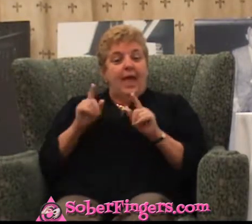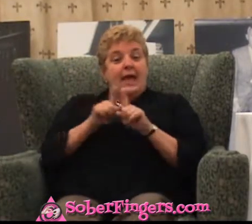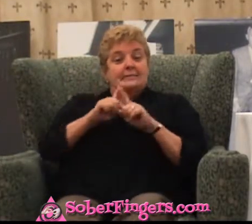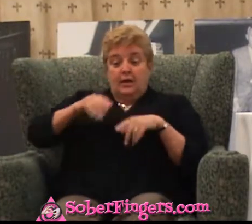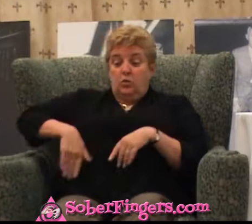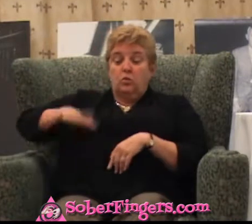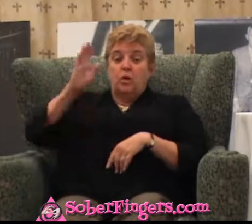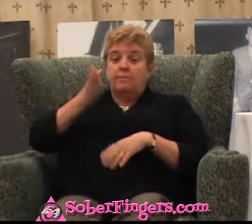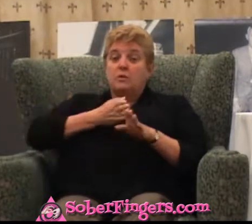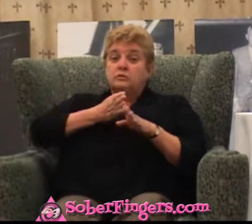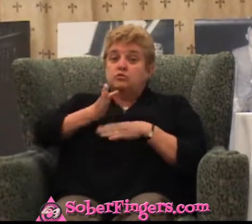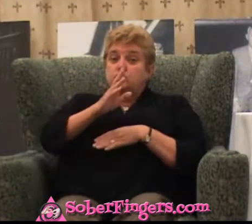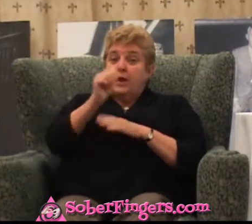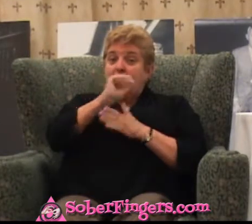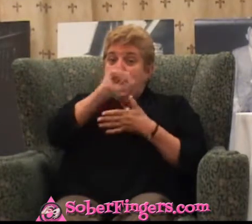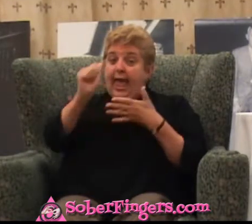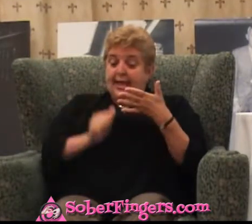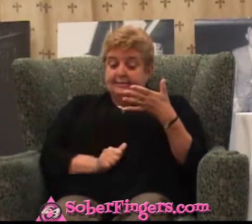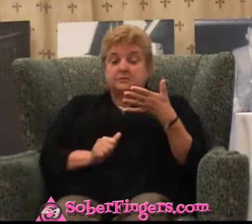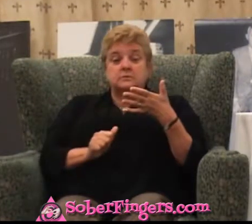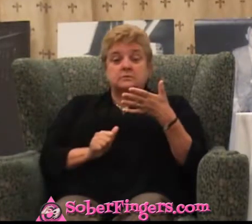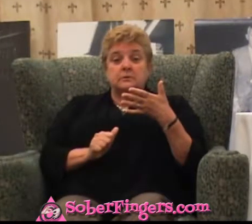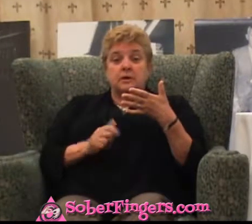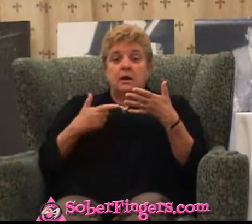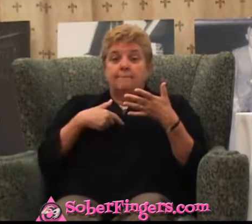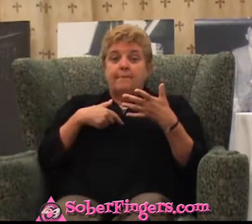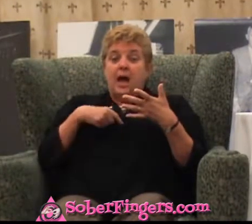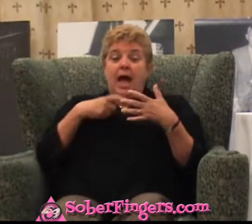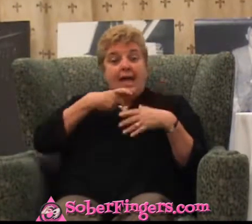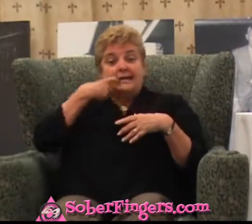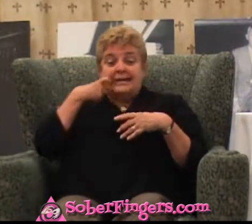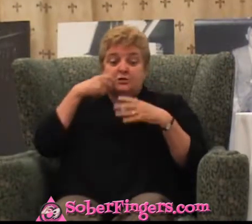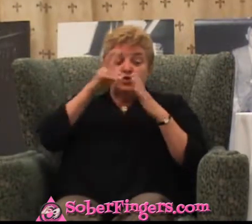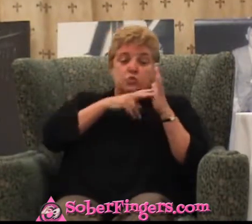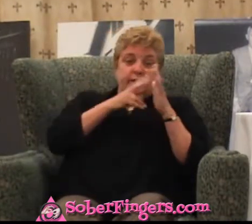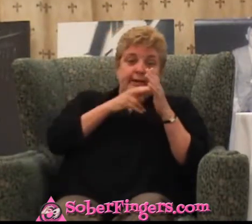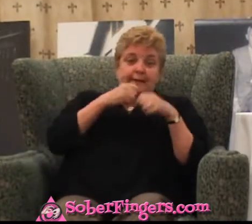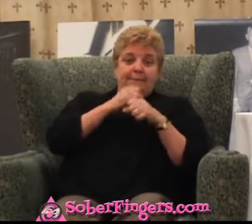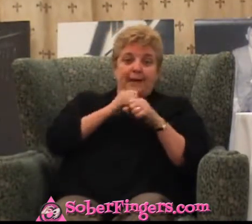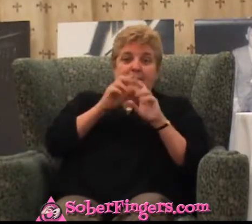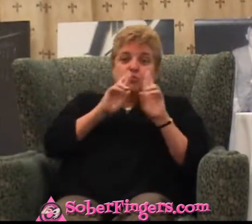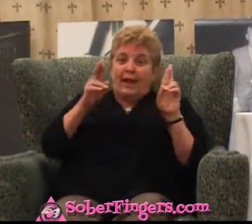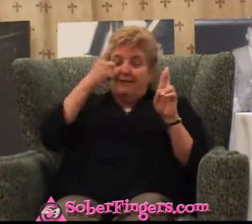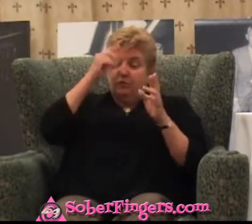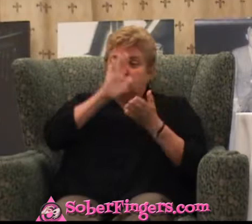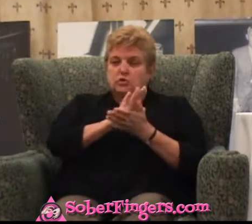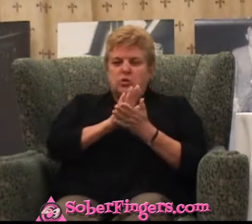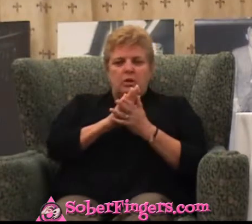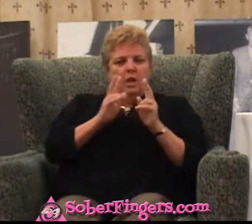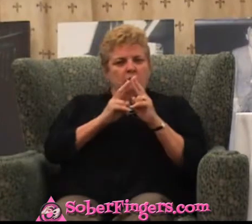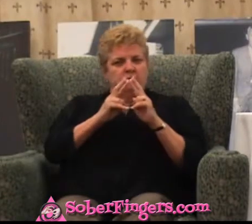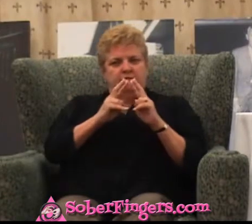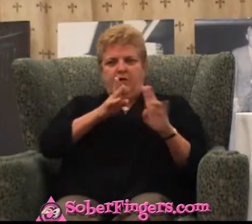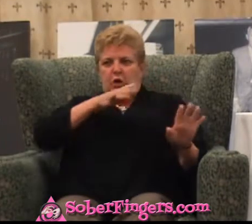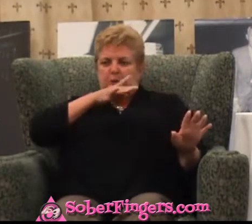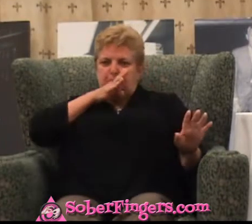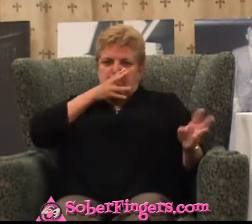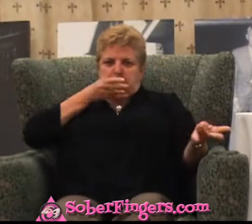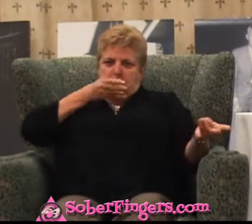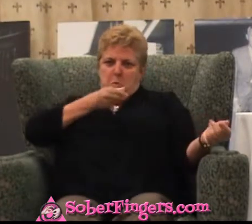student because my addiction to reading made me ready-made for school. I was the most articulate kid in all of my classes. I